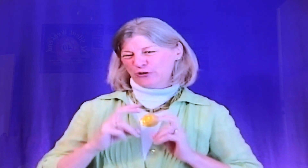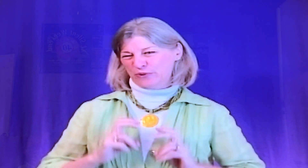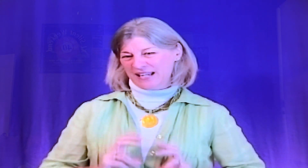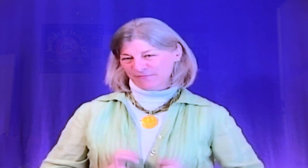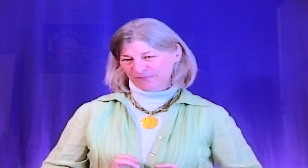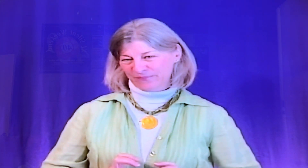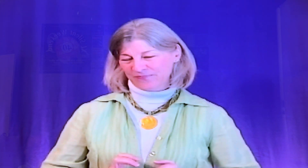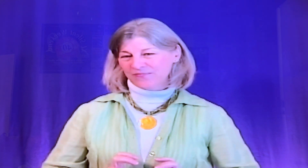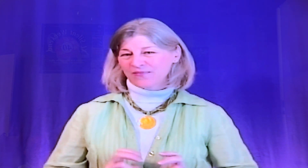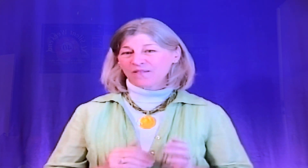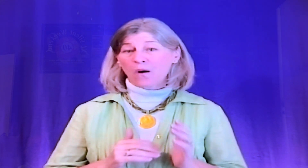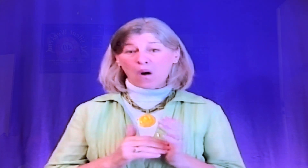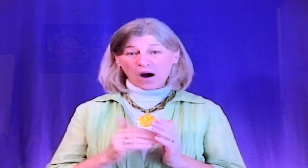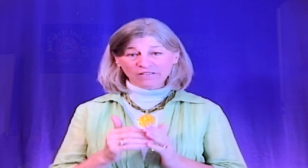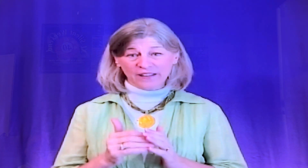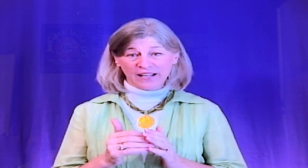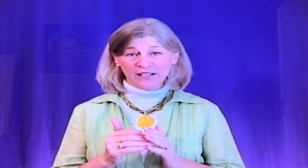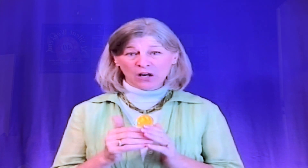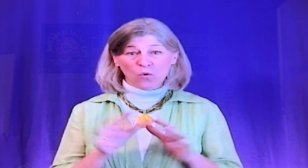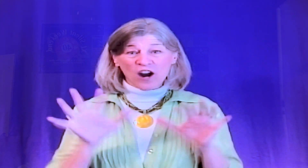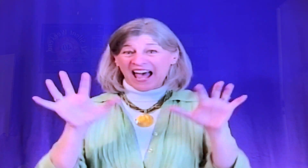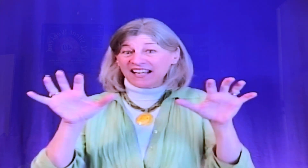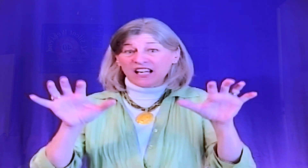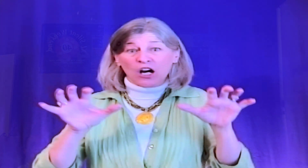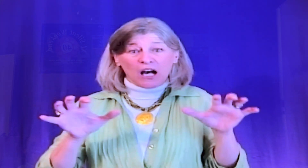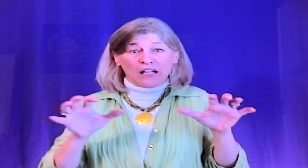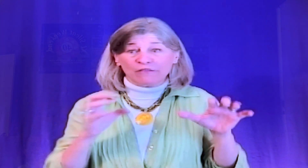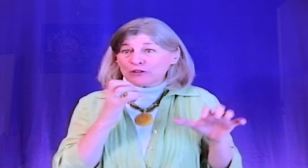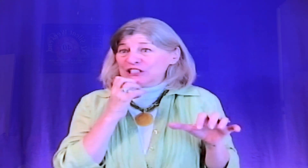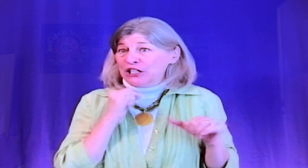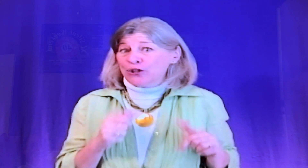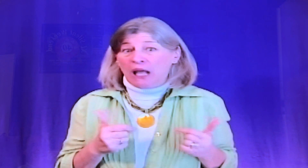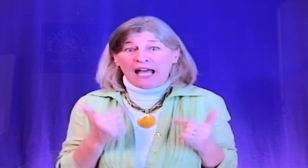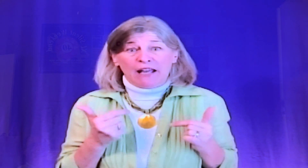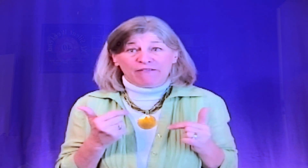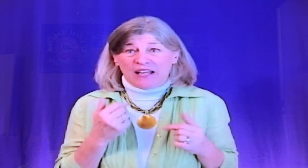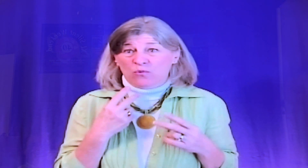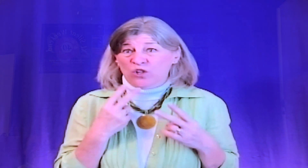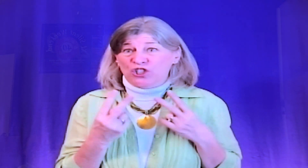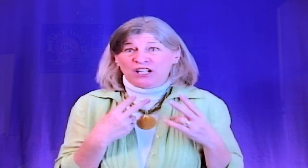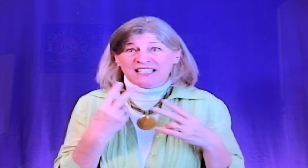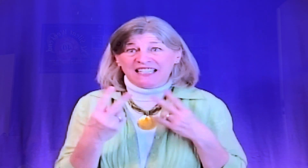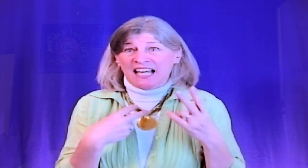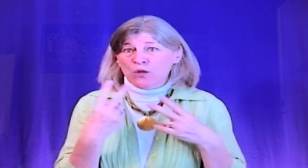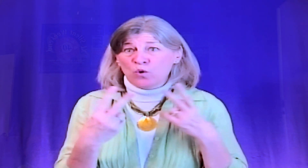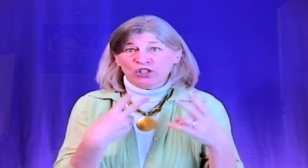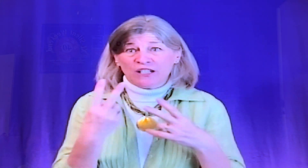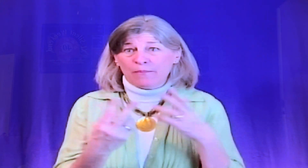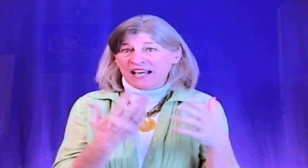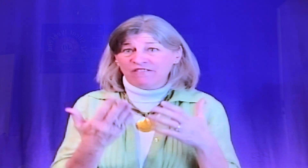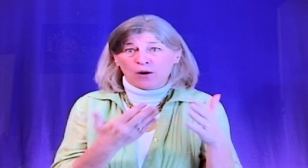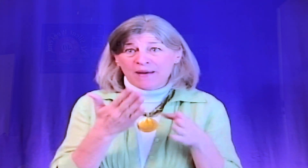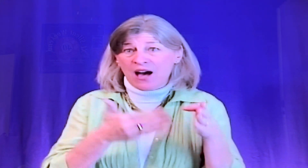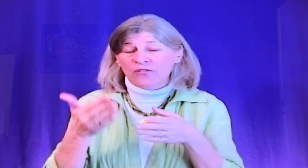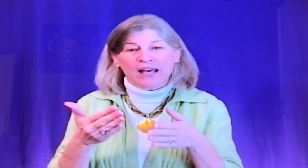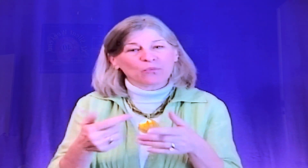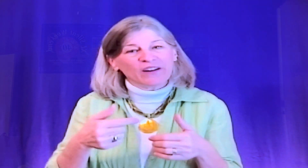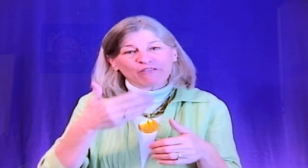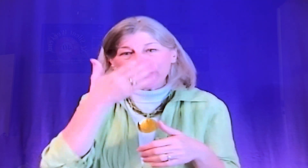self-monitoring. Often we're hanging on for dear life and we're just letting words come out of our mouth and we forget